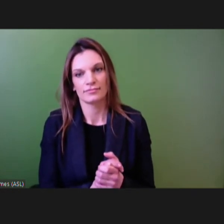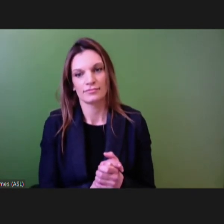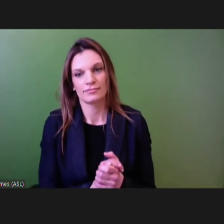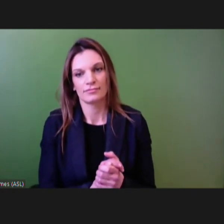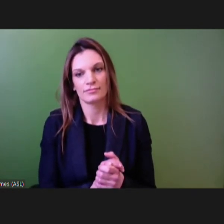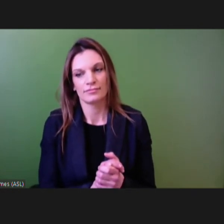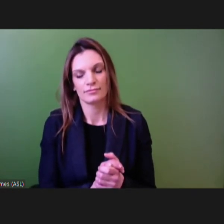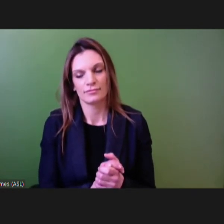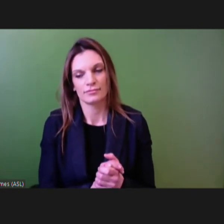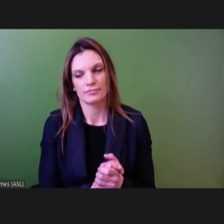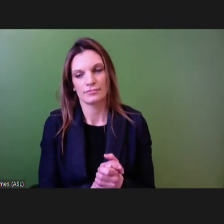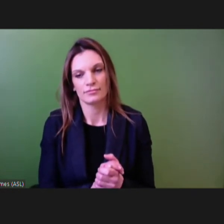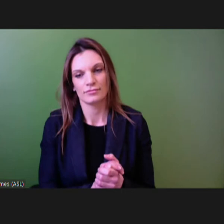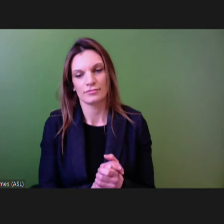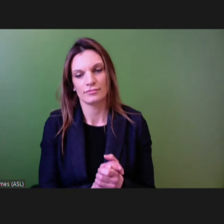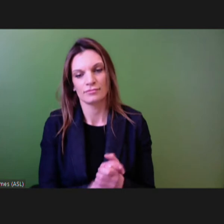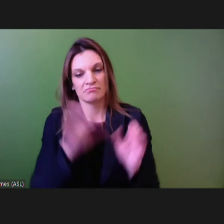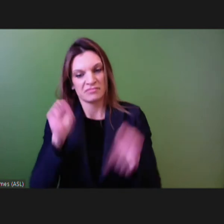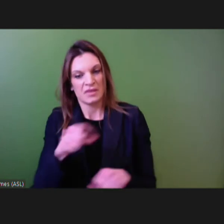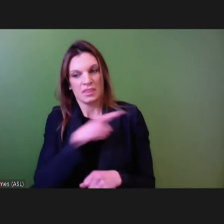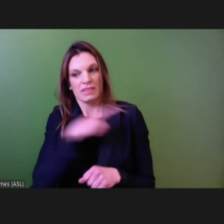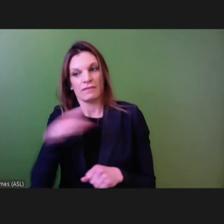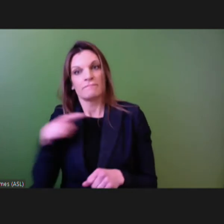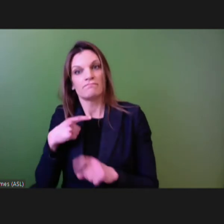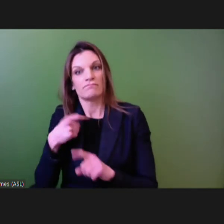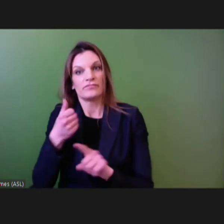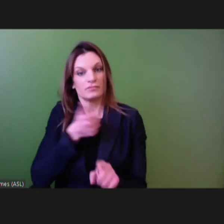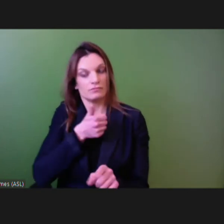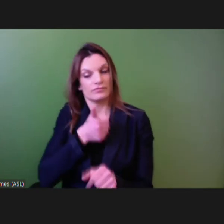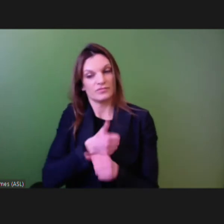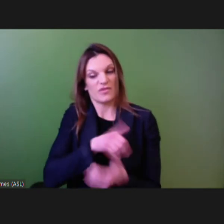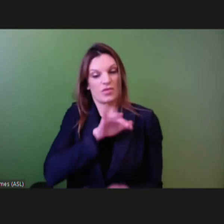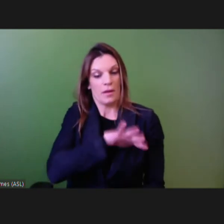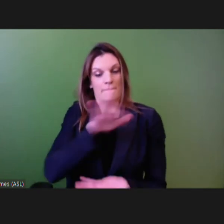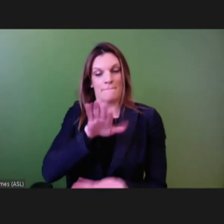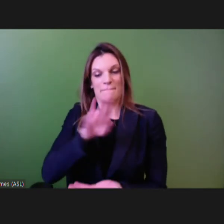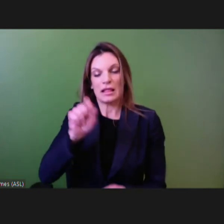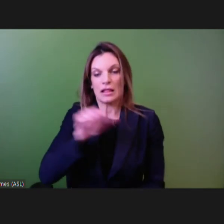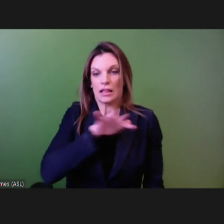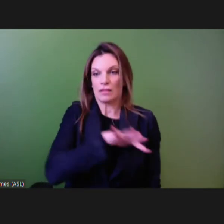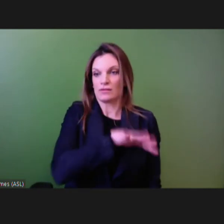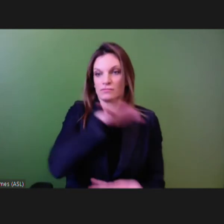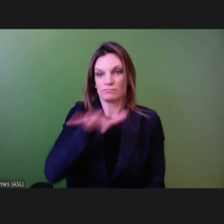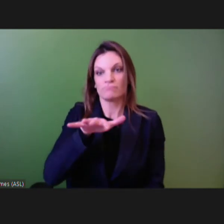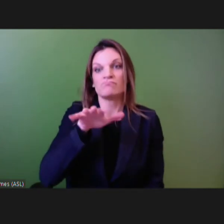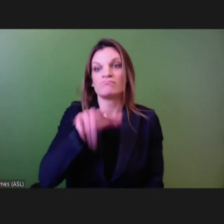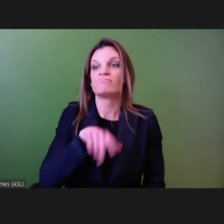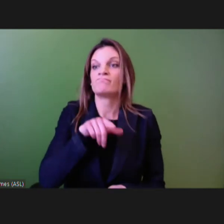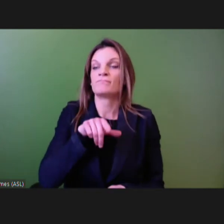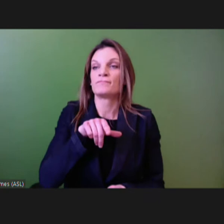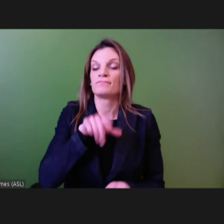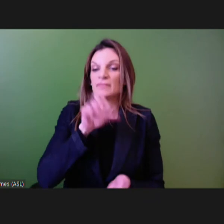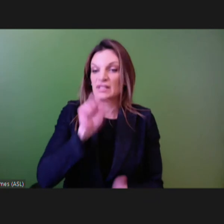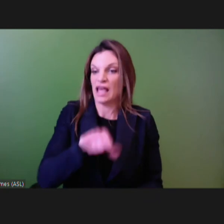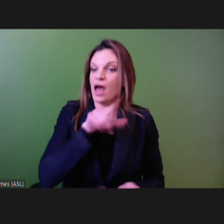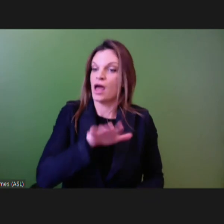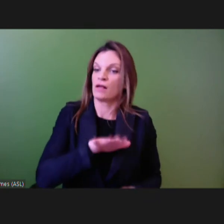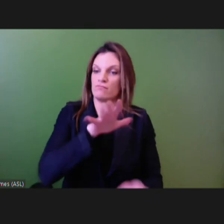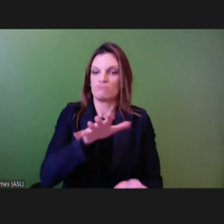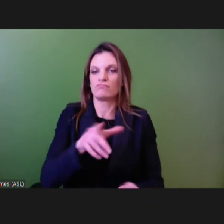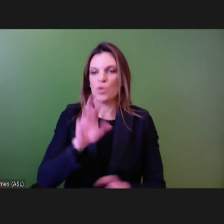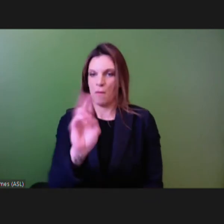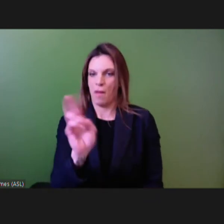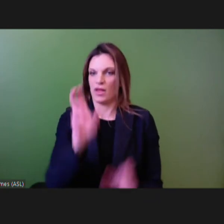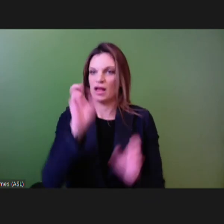put them in some type of legislative initiative through the Republican Party without violating the constitutional amendment that